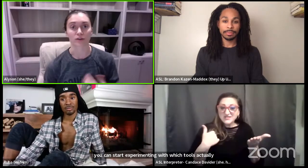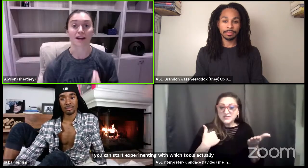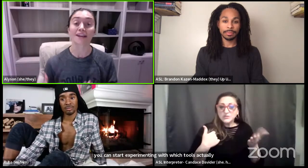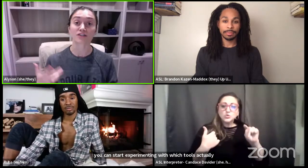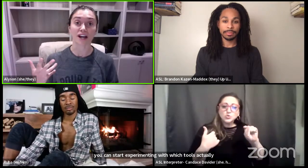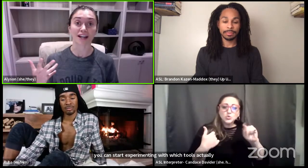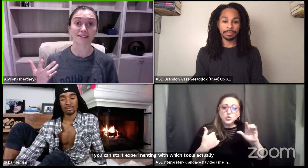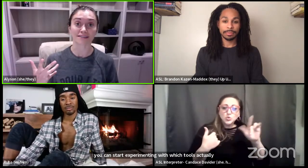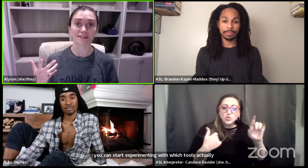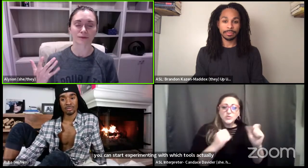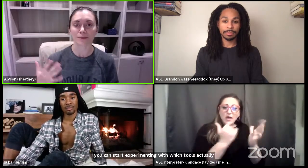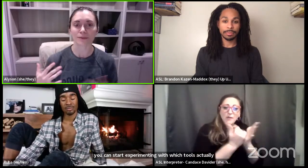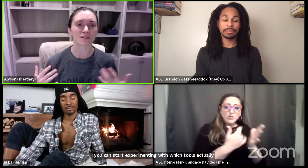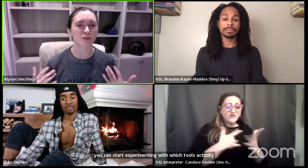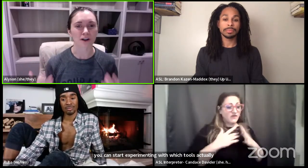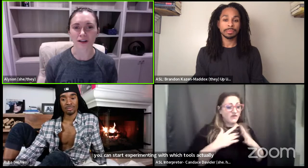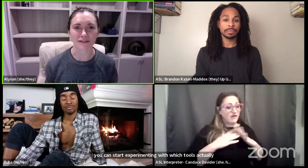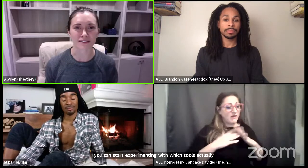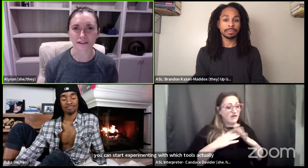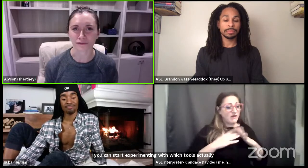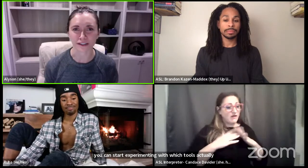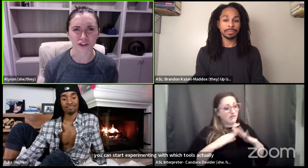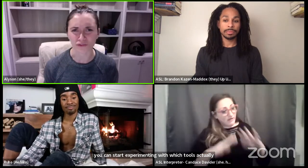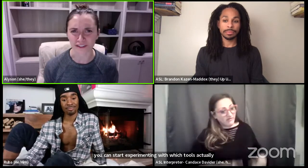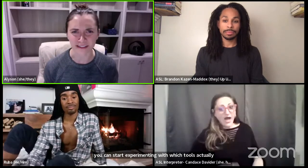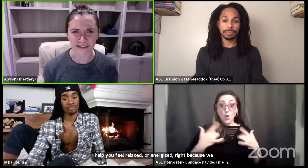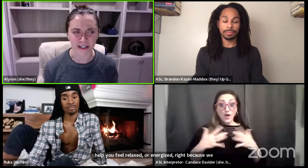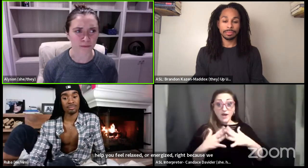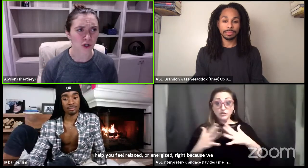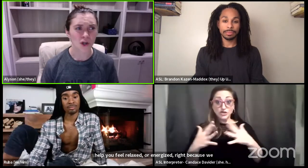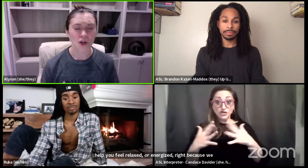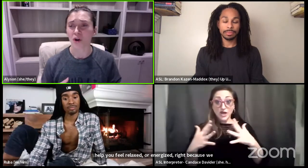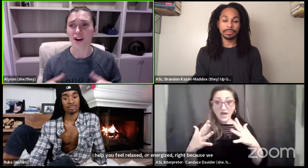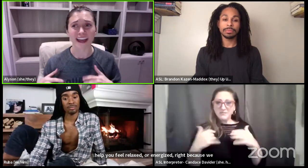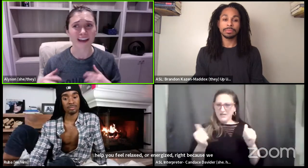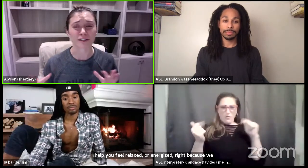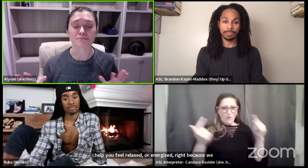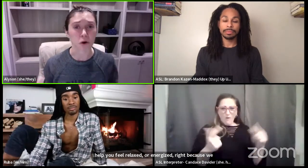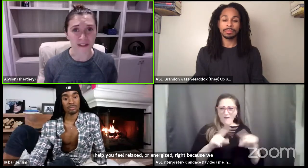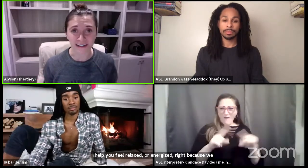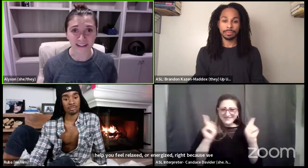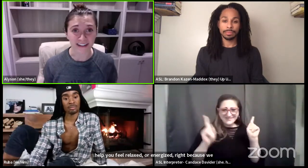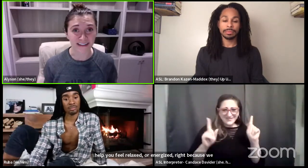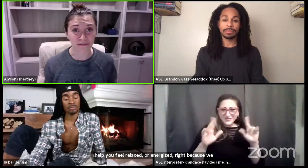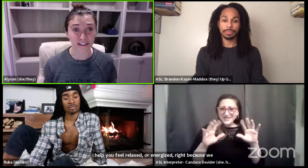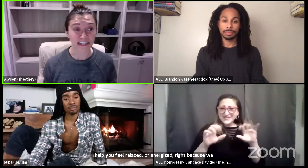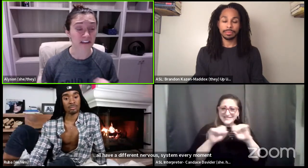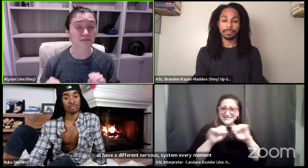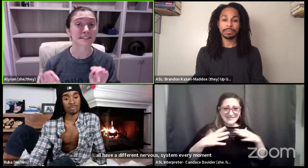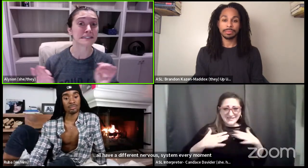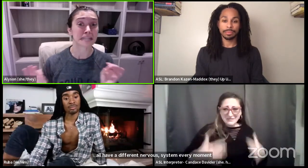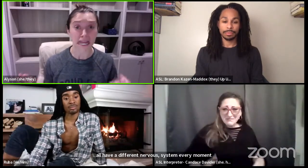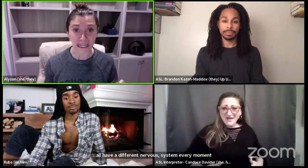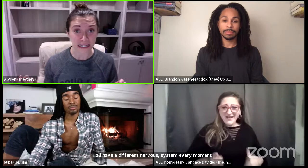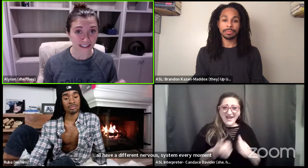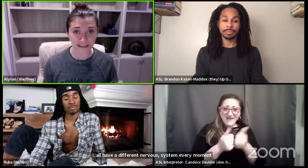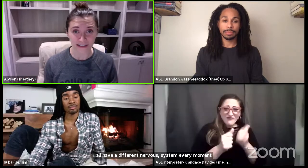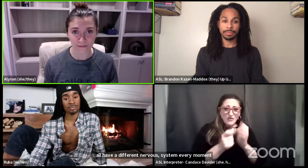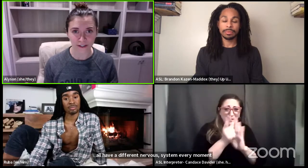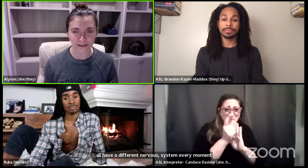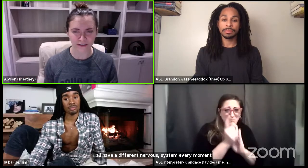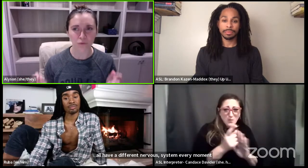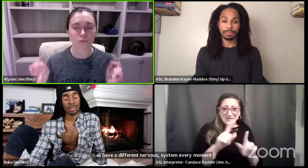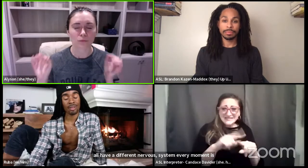relaxed or energized, right? Because we all have a different nervous system. Every moment is different. Every day